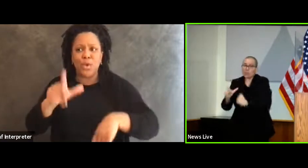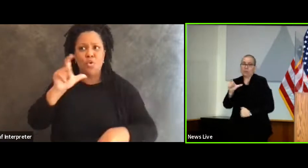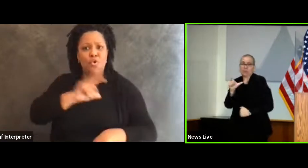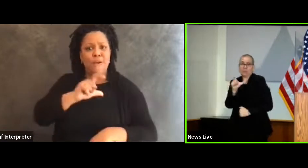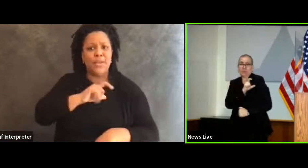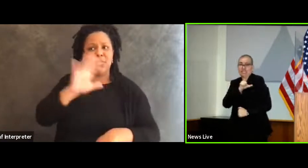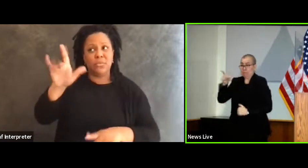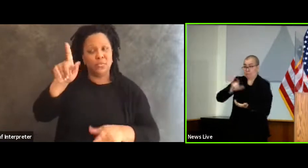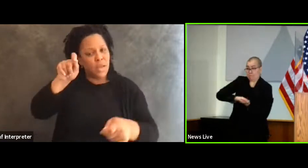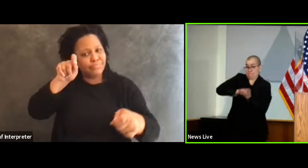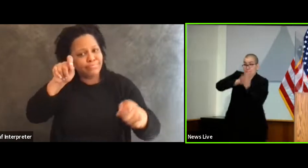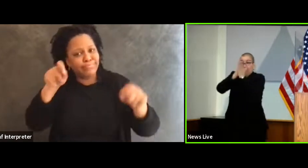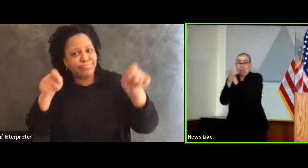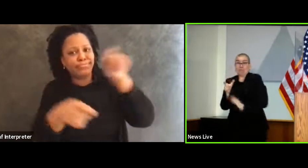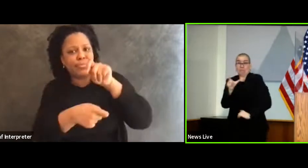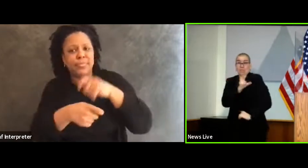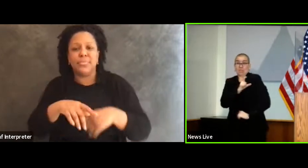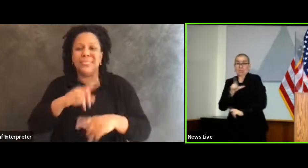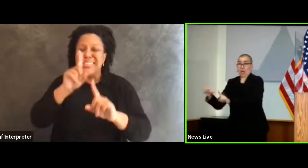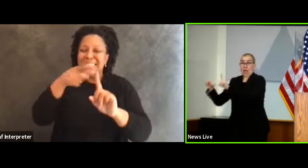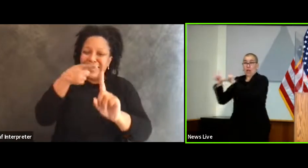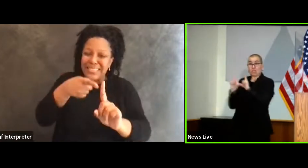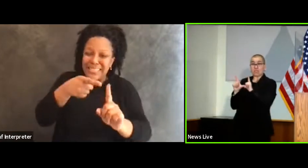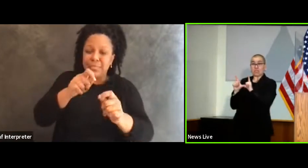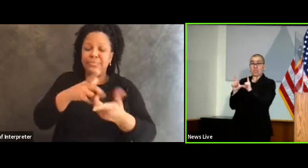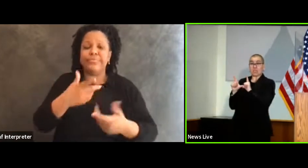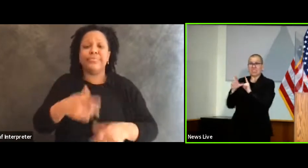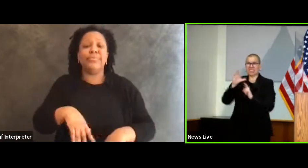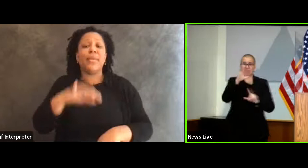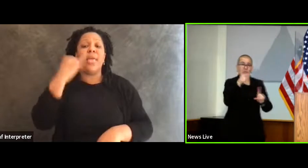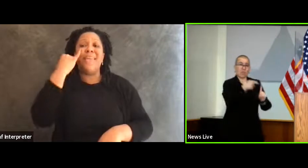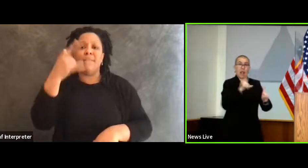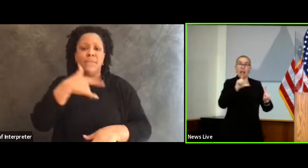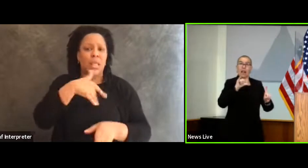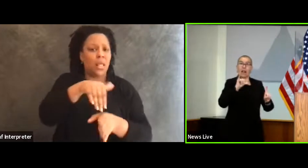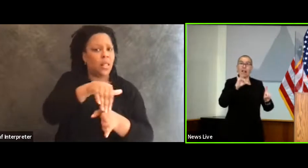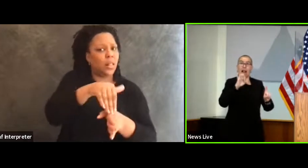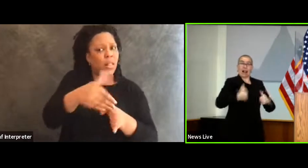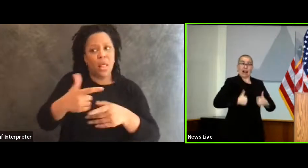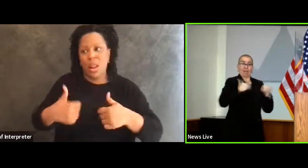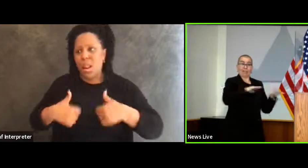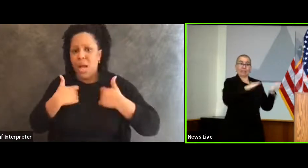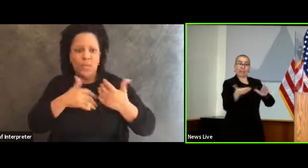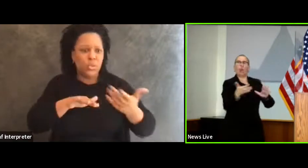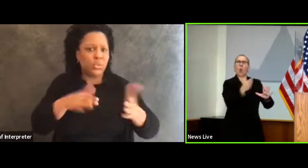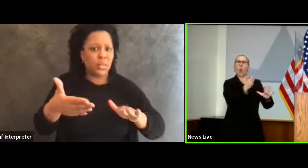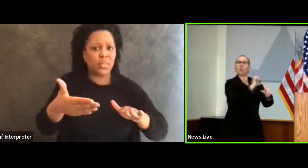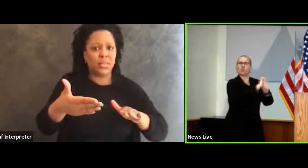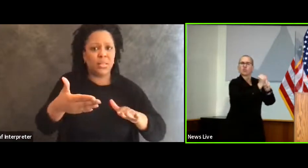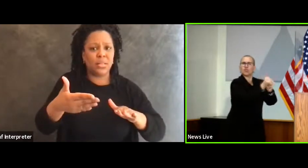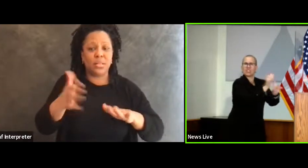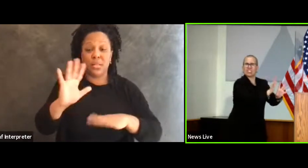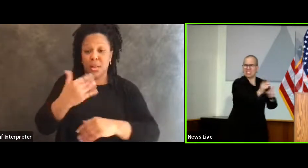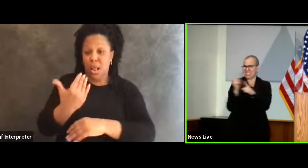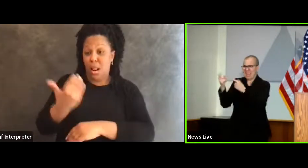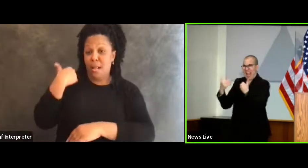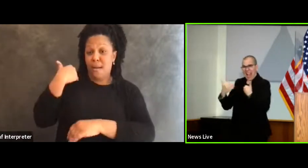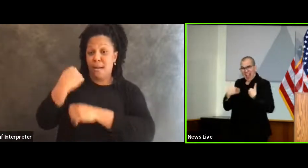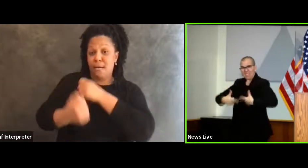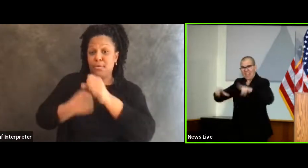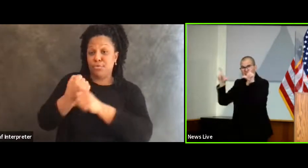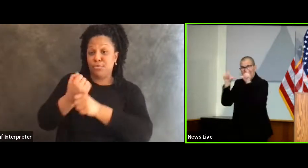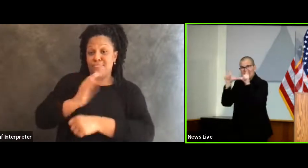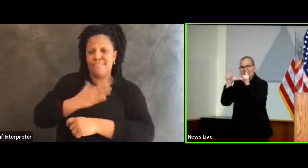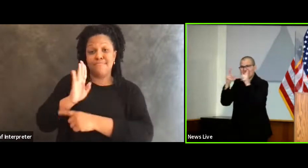issues of life and death. The House bill, building on last year's work, uses the power of licensing to help